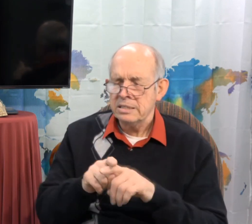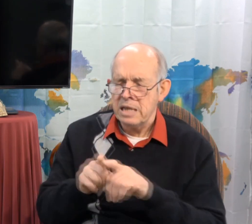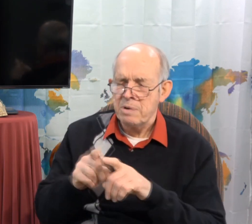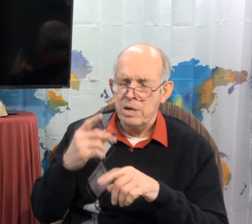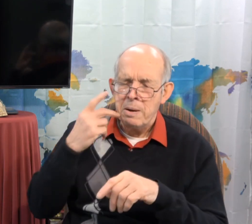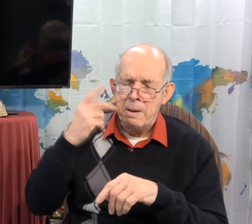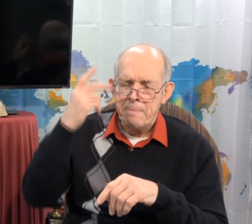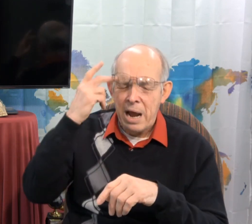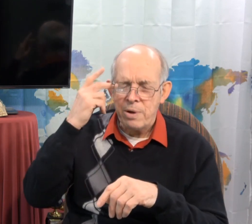Samuel